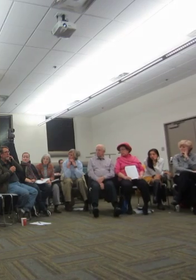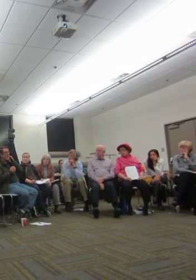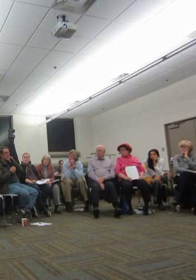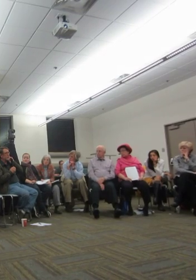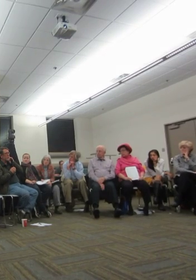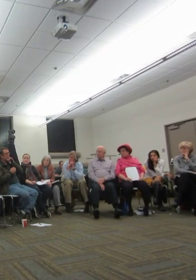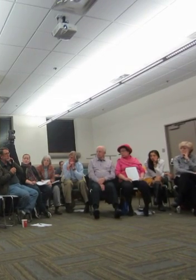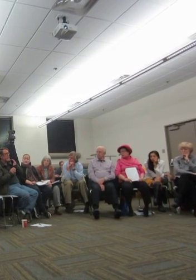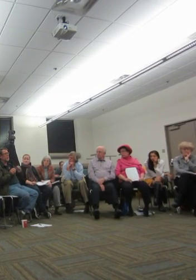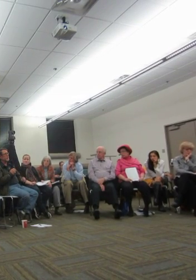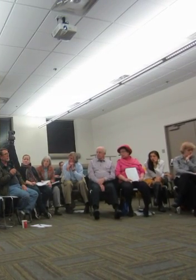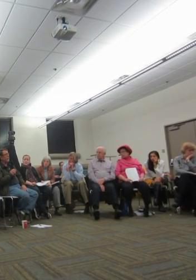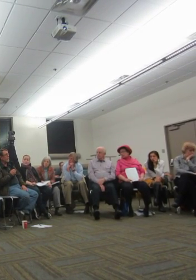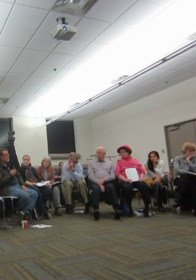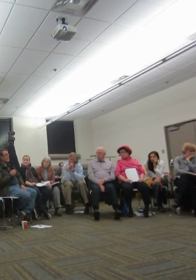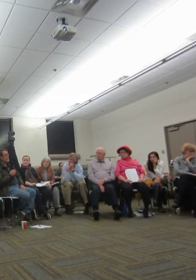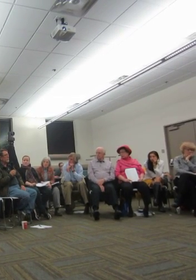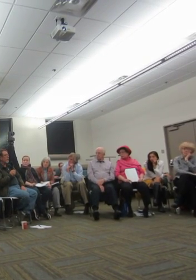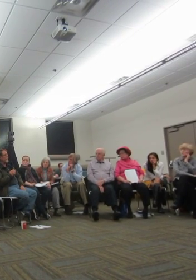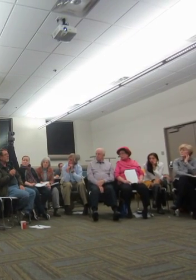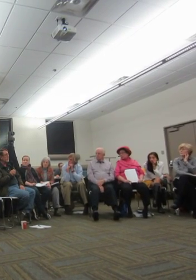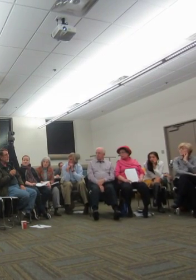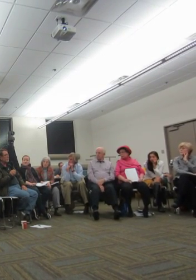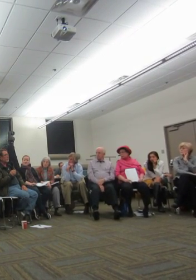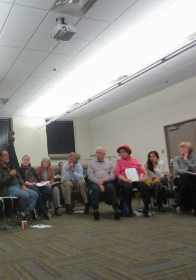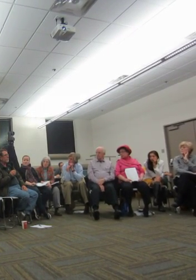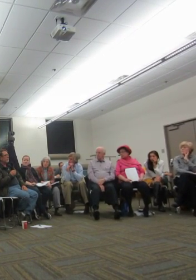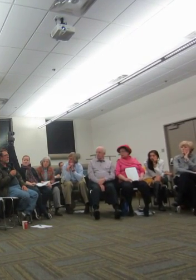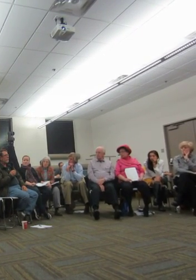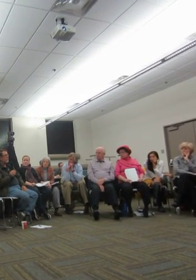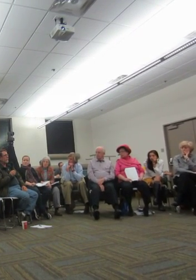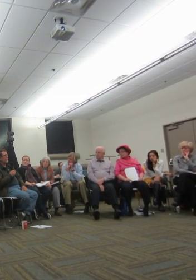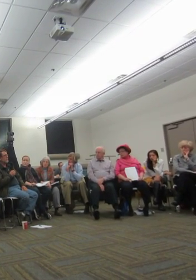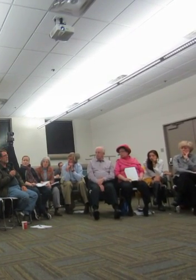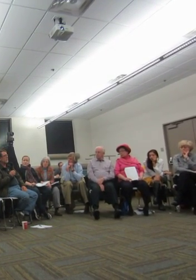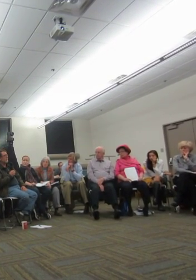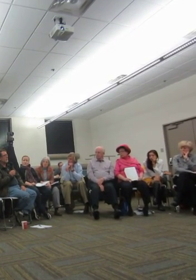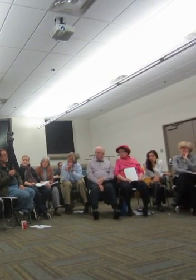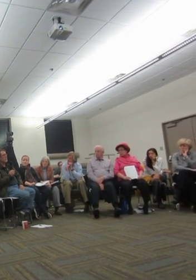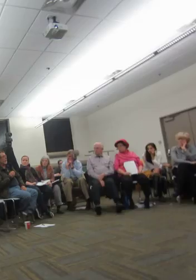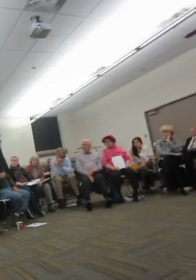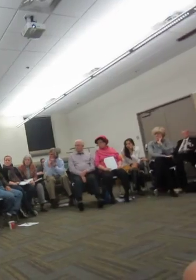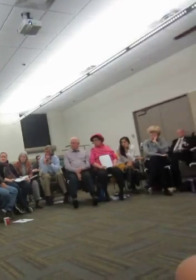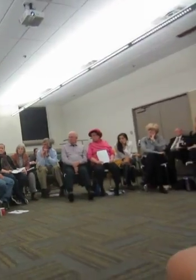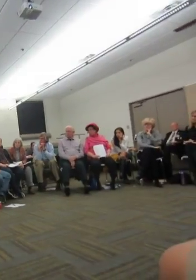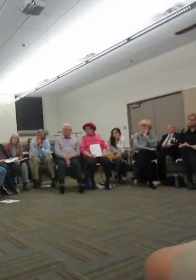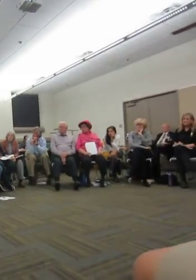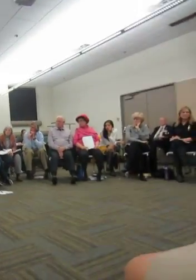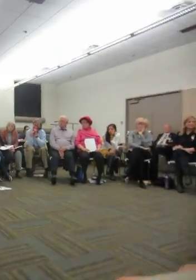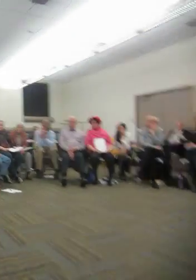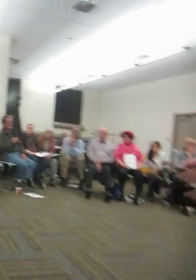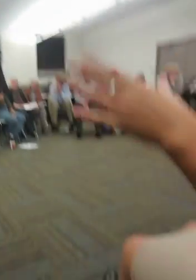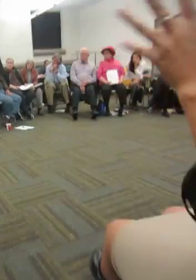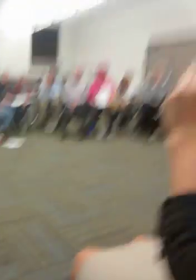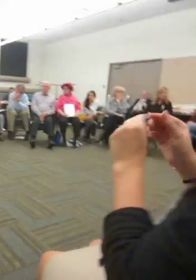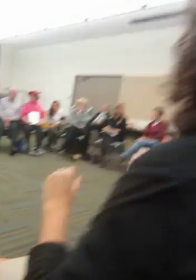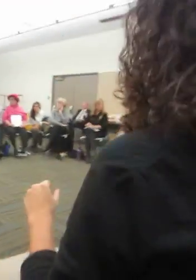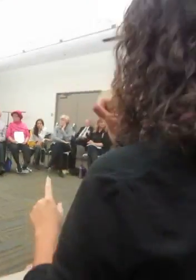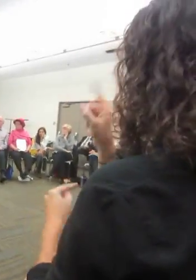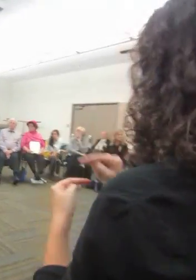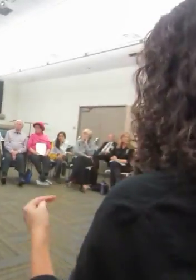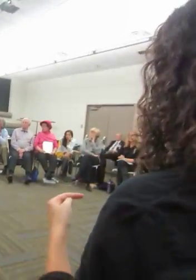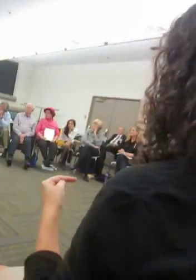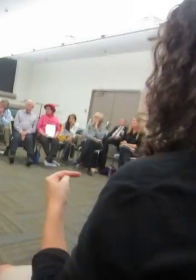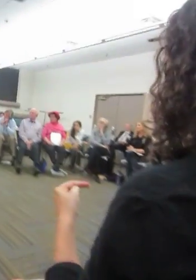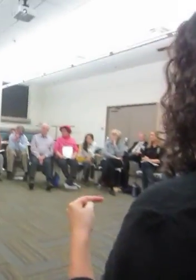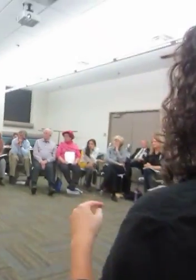I have taken issue with the city attorney's advice that you do not have to meet publicly, as did Disability Rights Oregon. The city